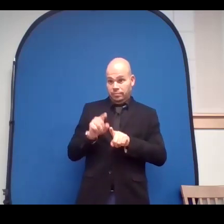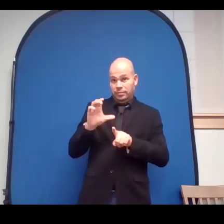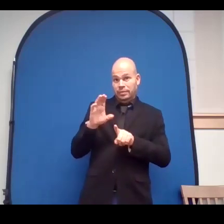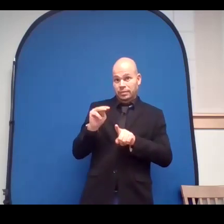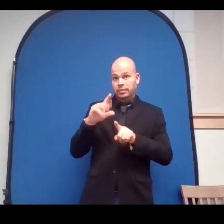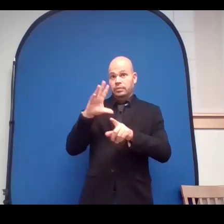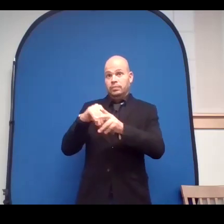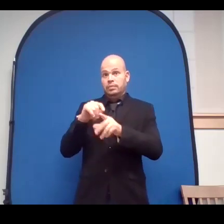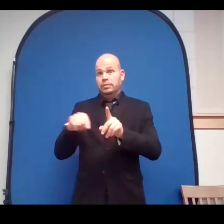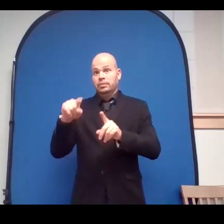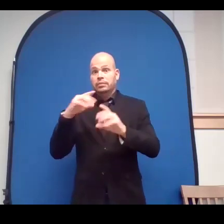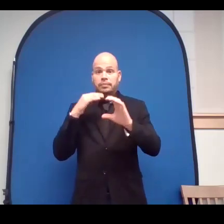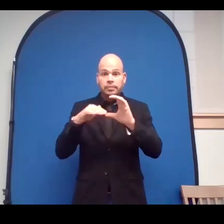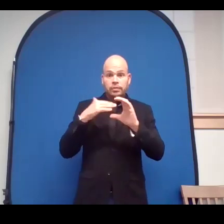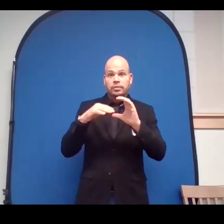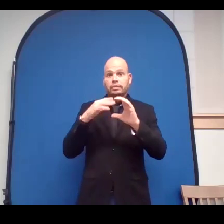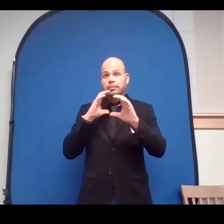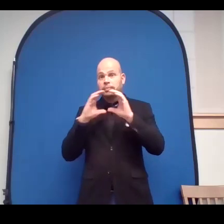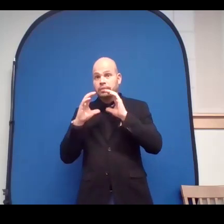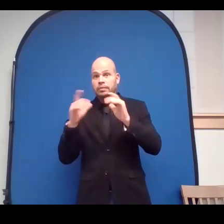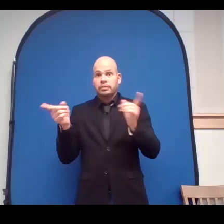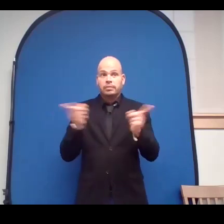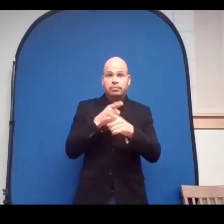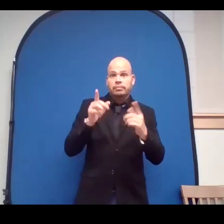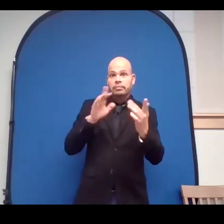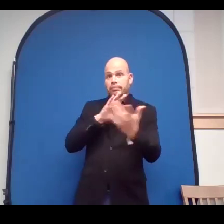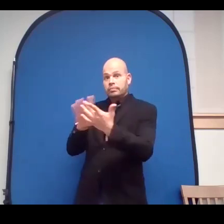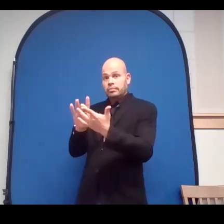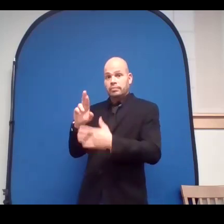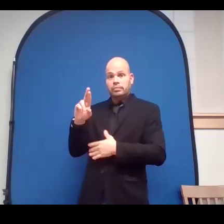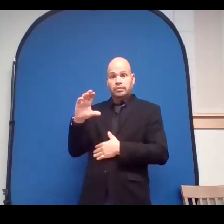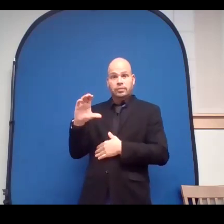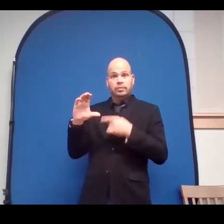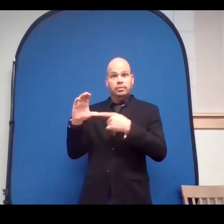him. So I assumed that was being handled at that level.